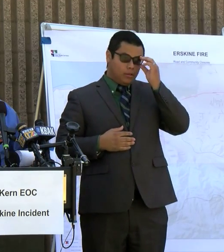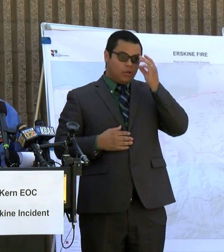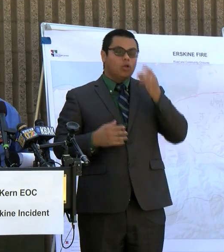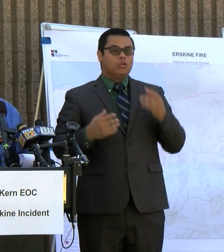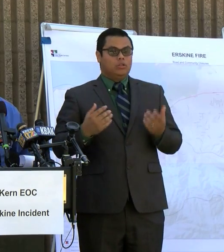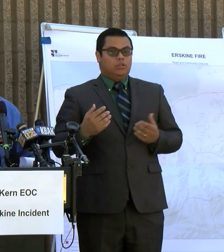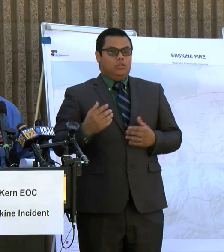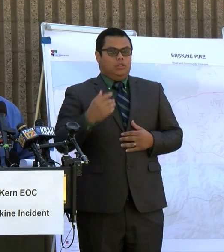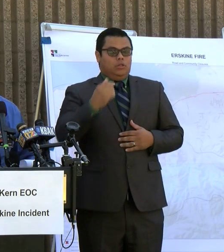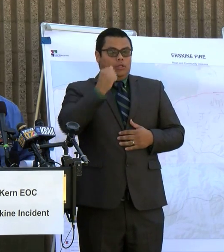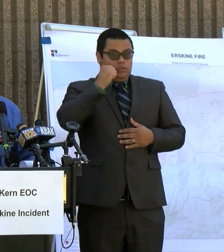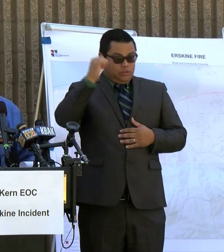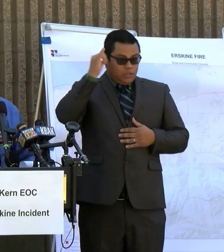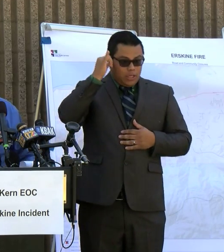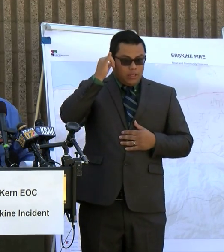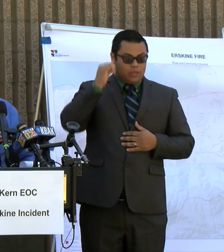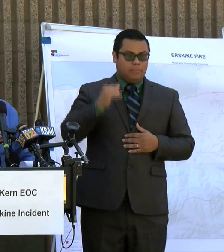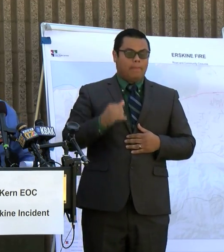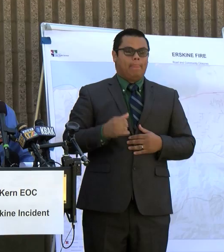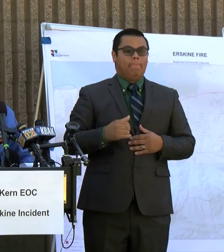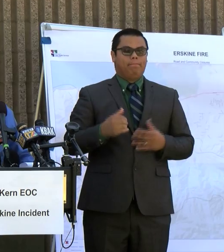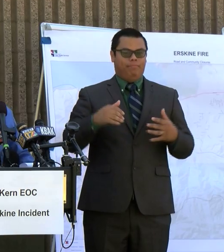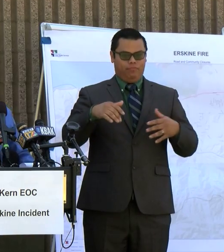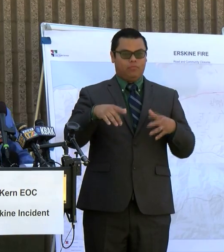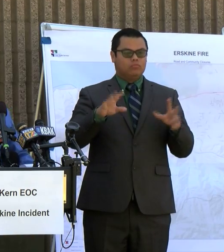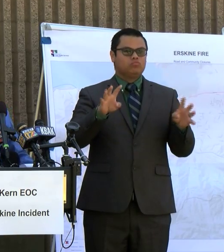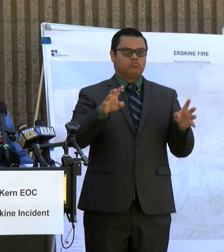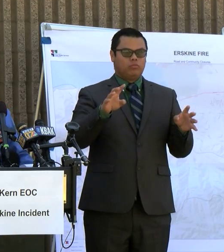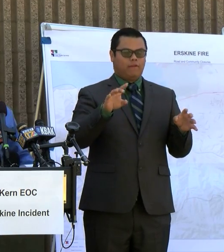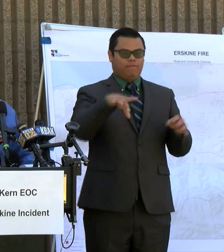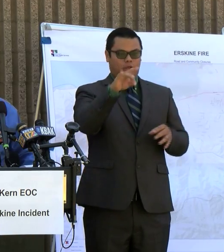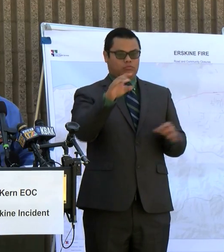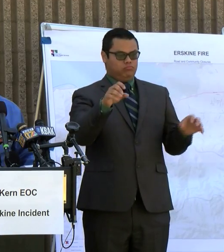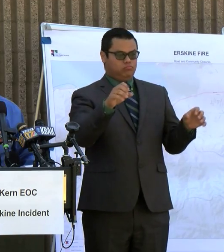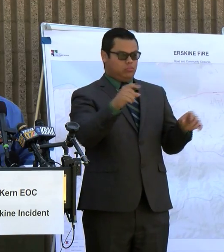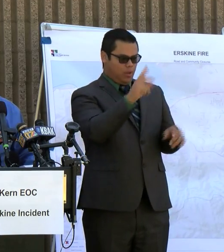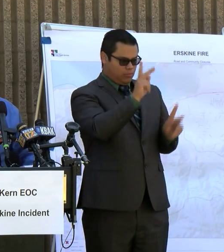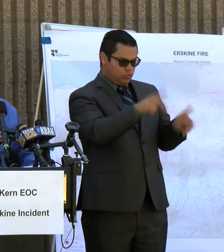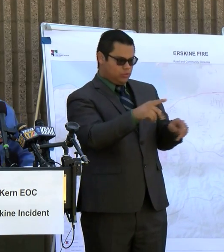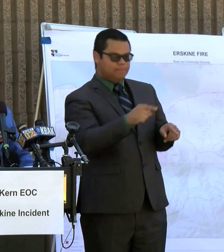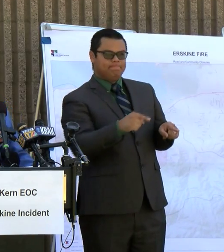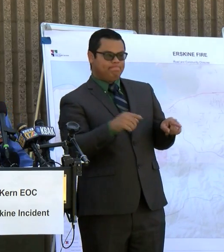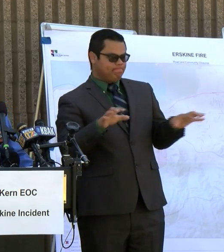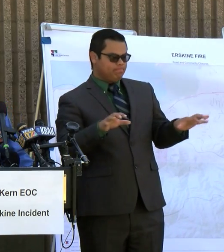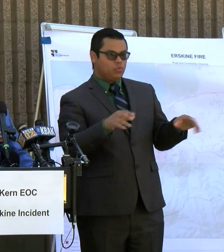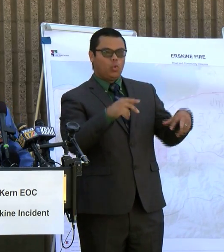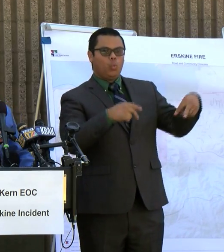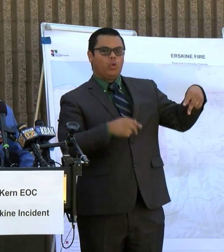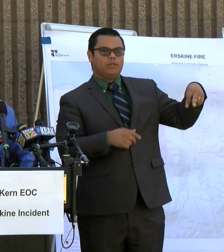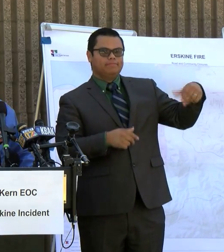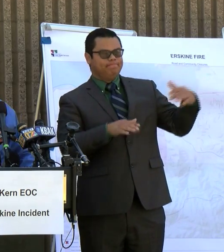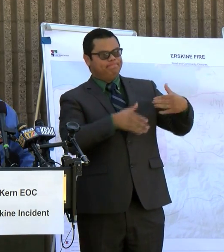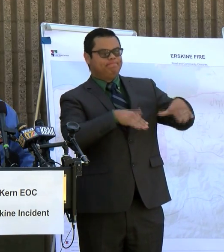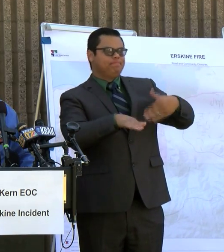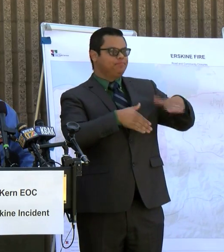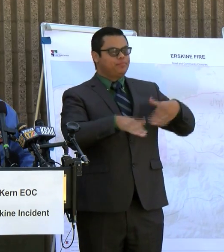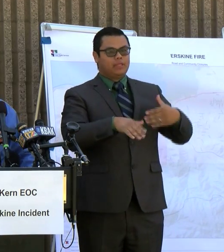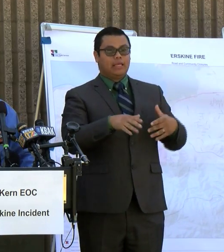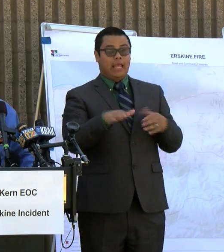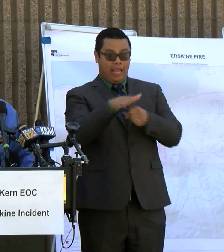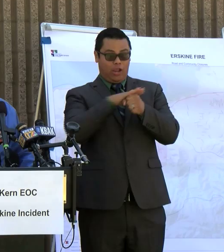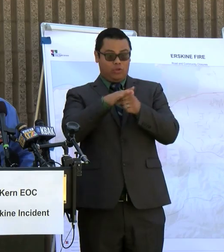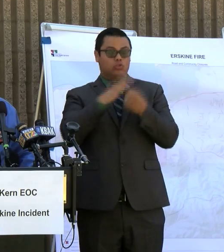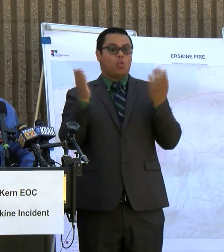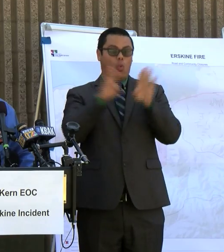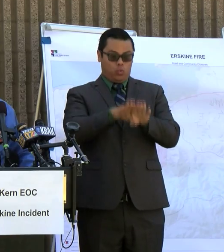additional information on that a little bit later today. We arrested a subject. He was walking in an area that had been